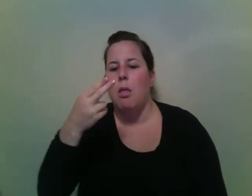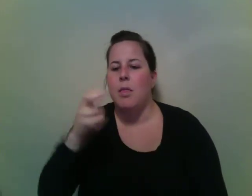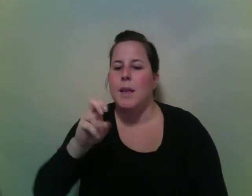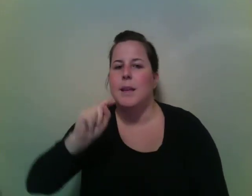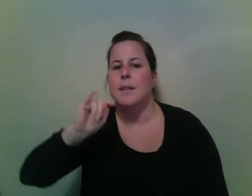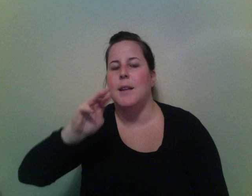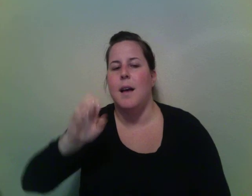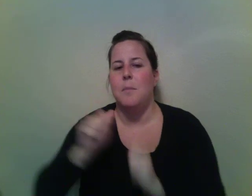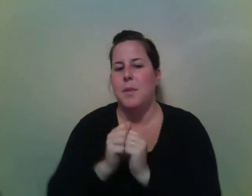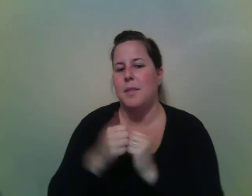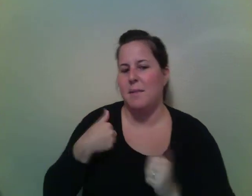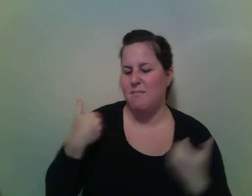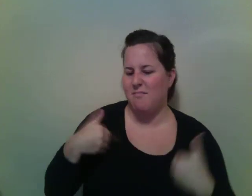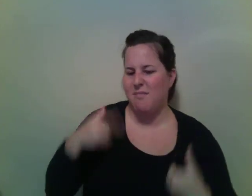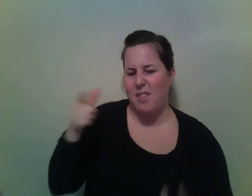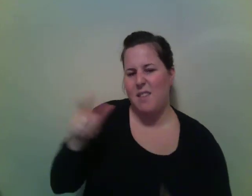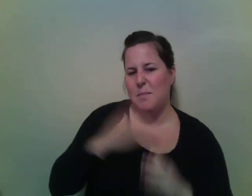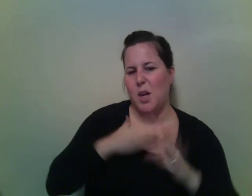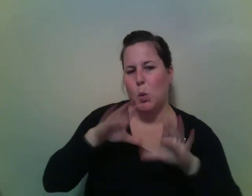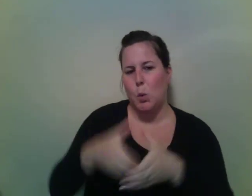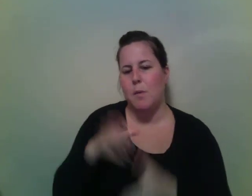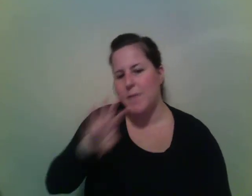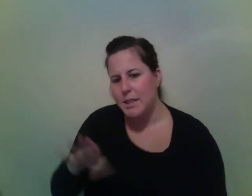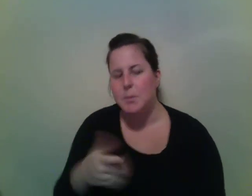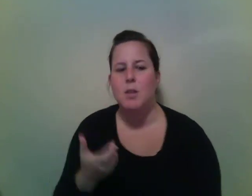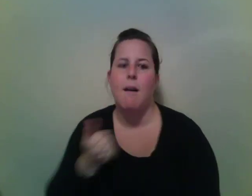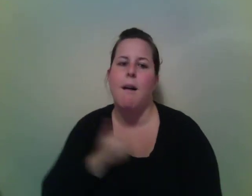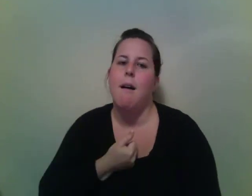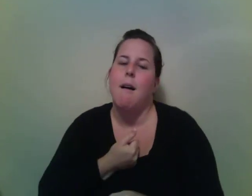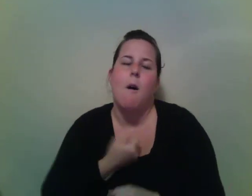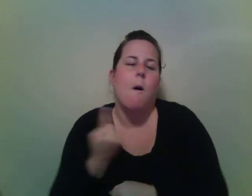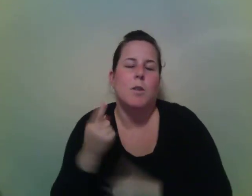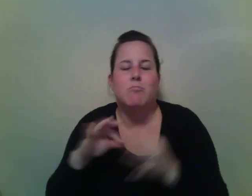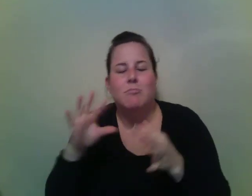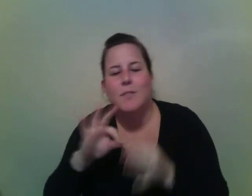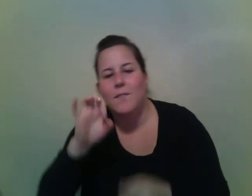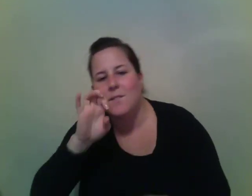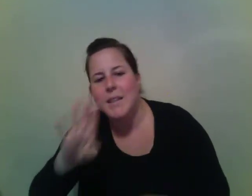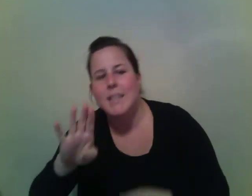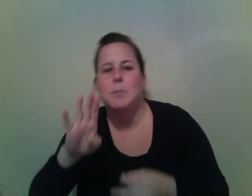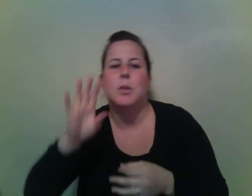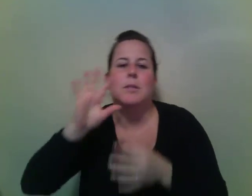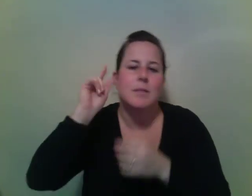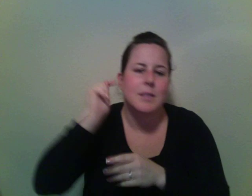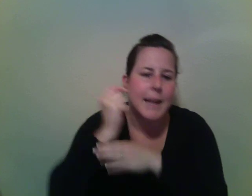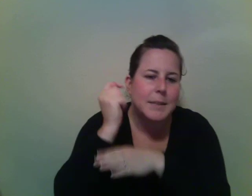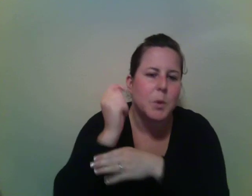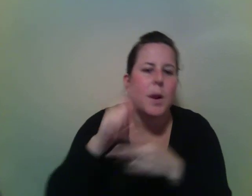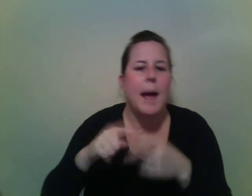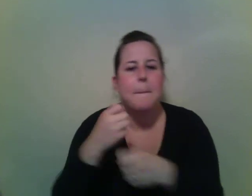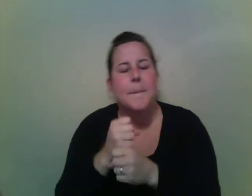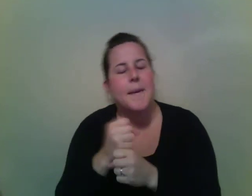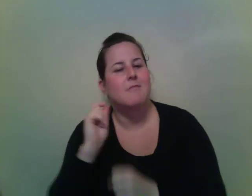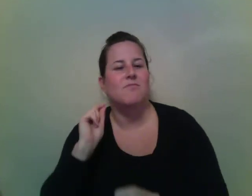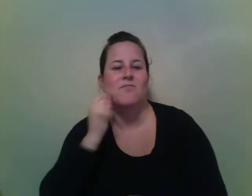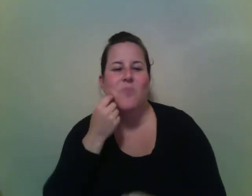I love posting testimonies, and I'm one of those that likes to make up funny graphics. I'm sure you'll get a laugh from that.